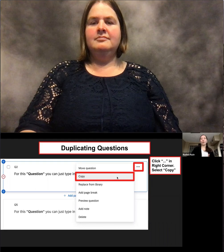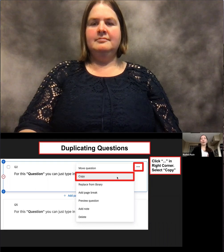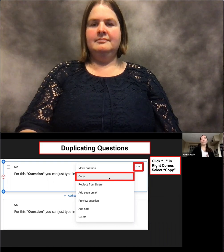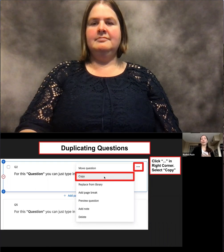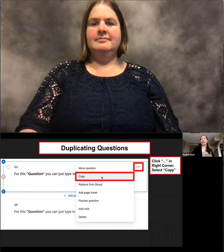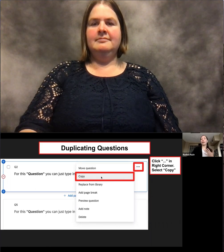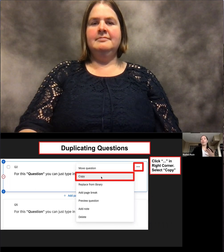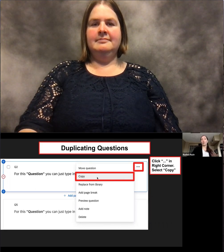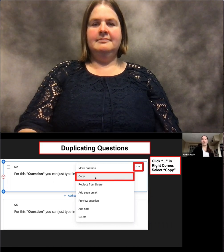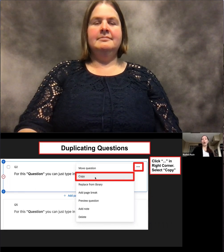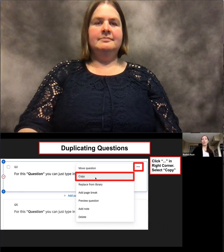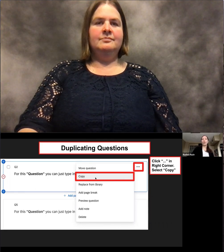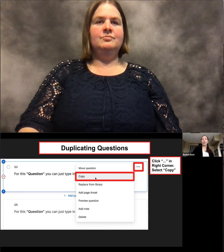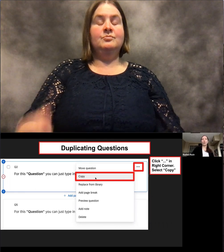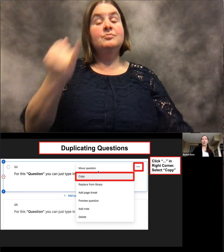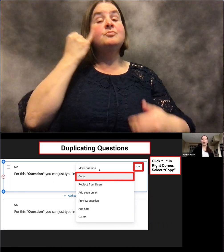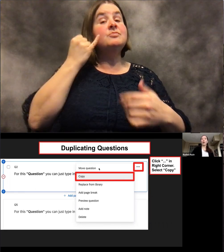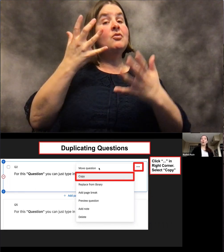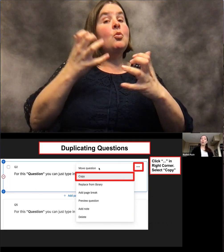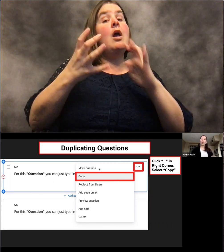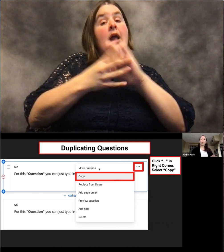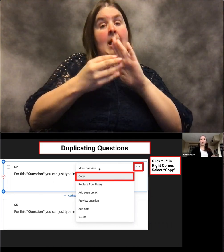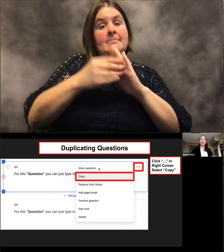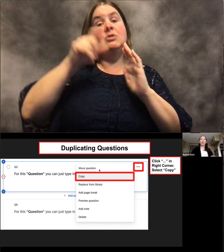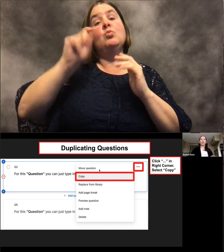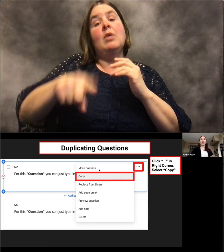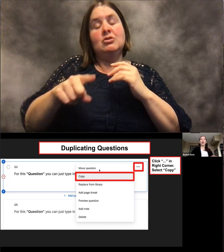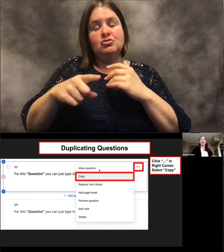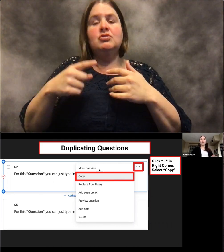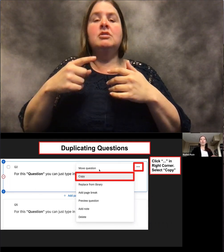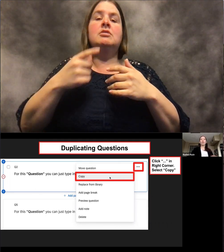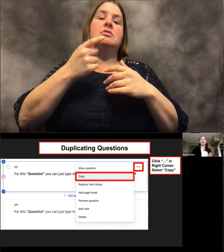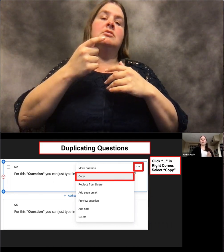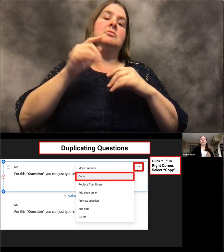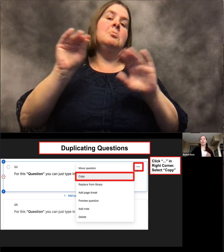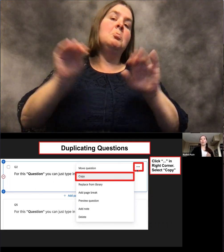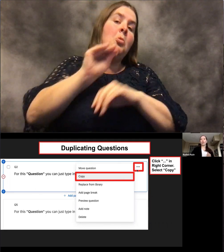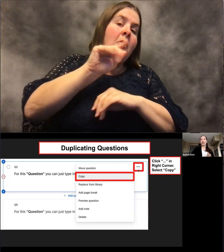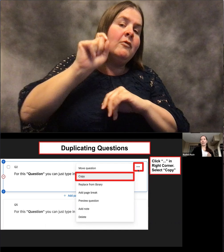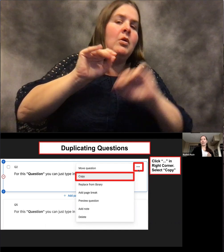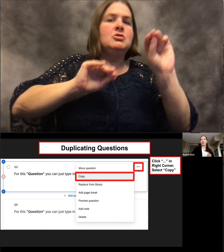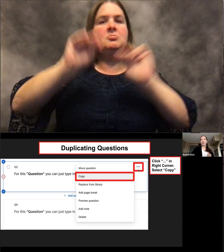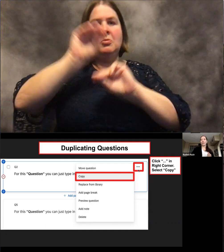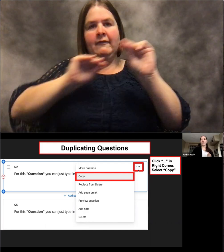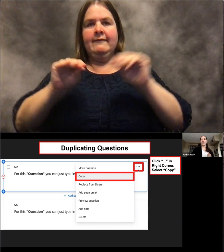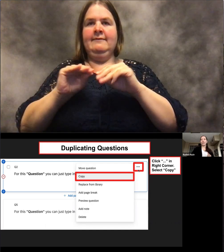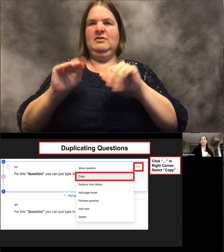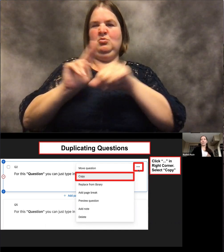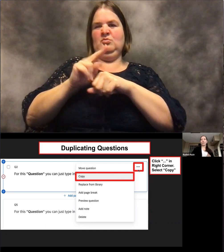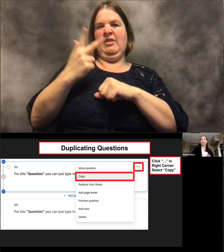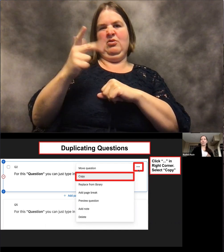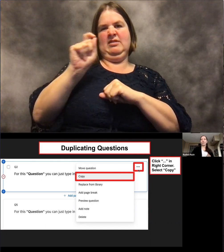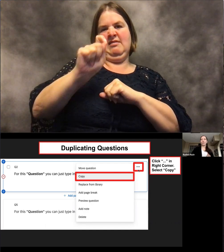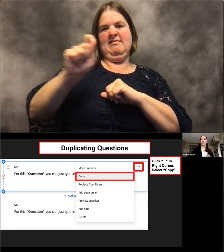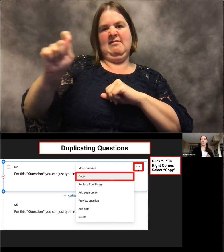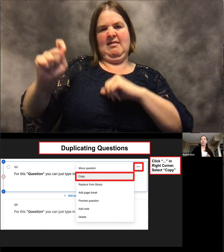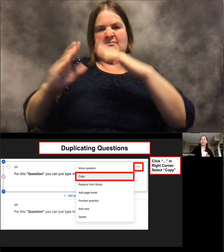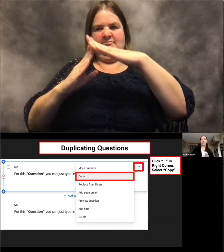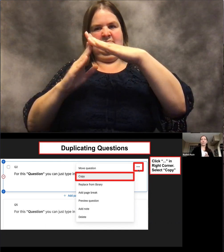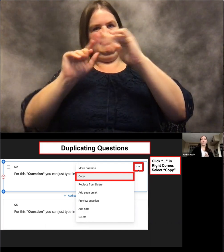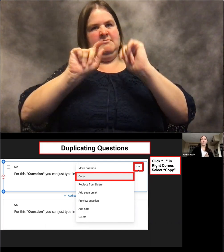So similarly, if you want to copy a question or move a question around, you would click these 3 dots.